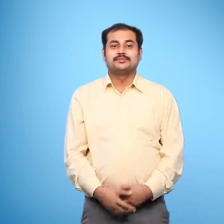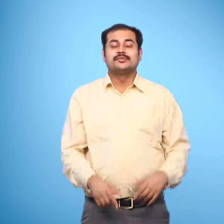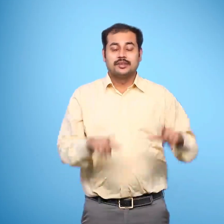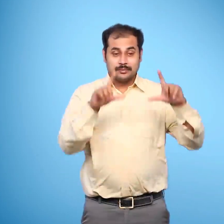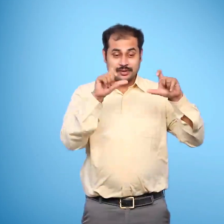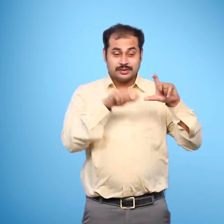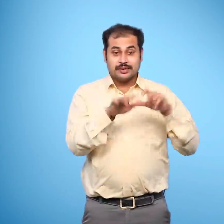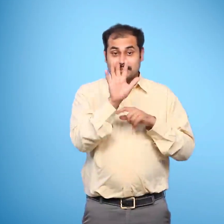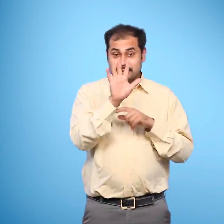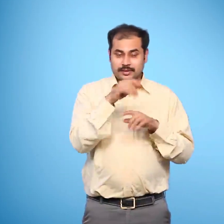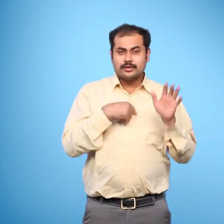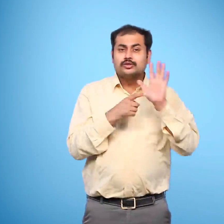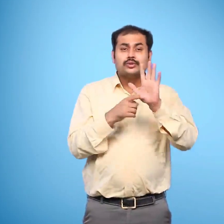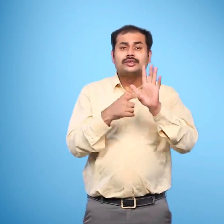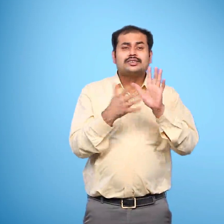Picture 5 shows Velu thinking.